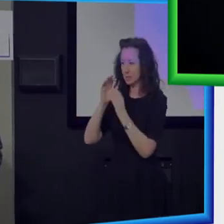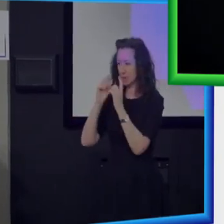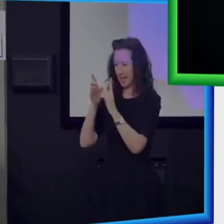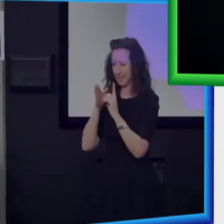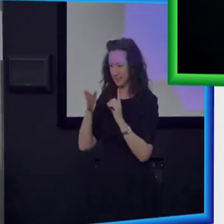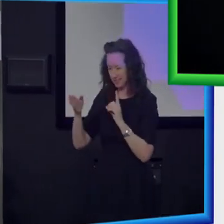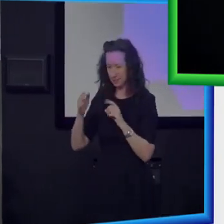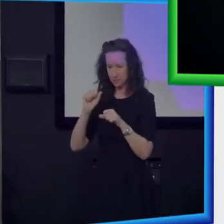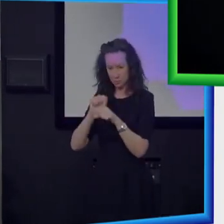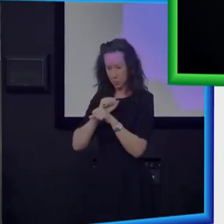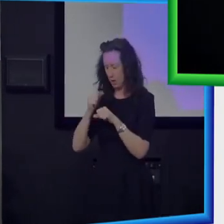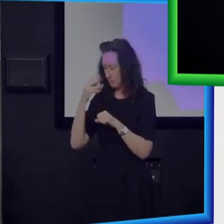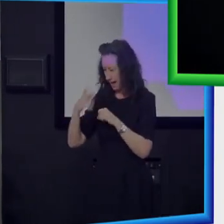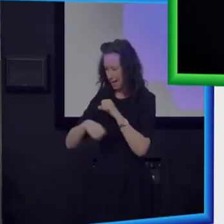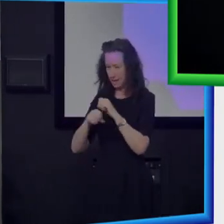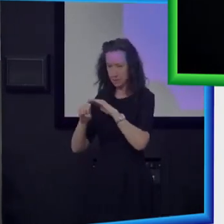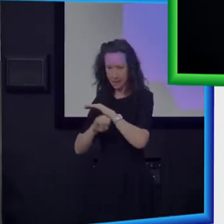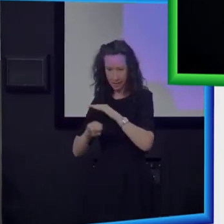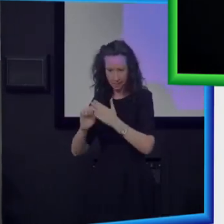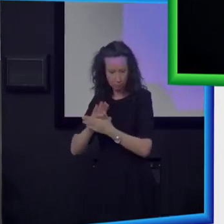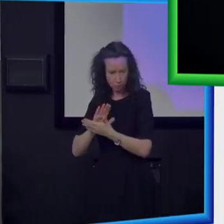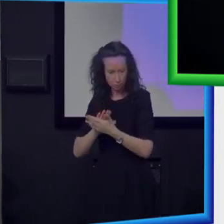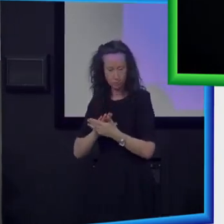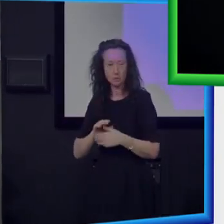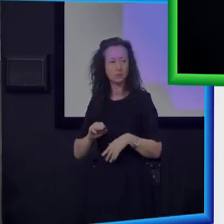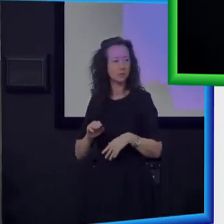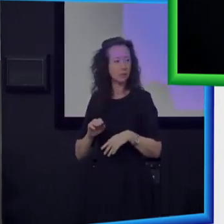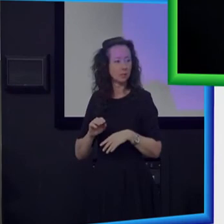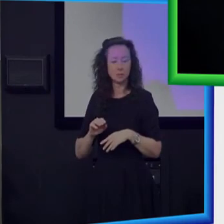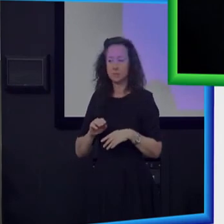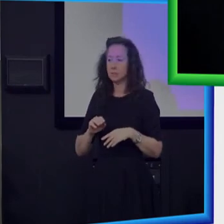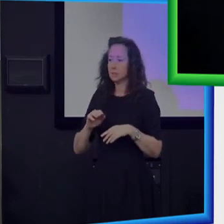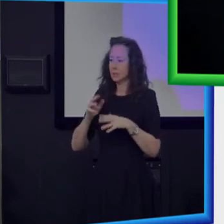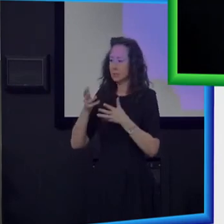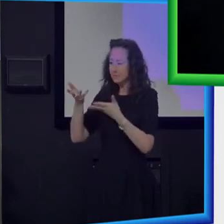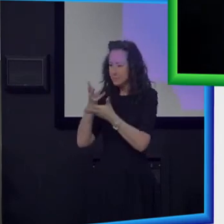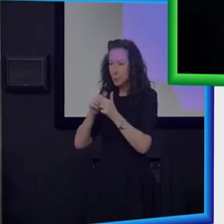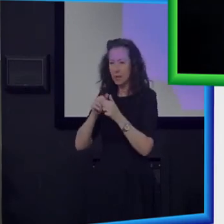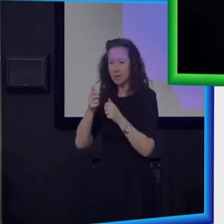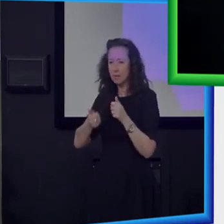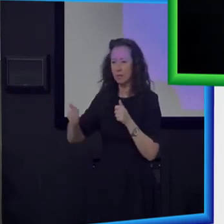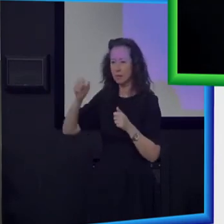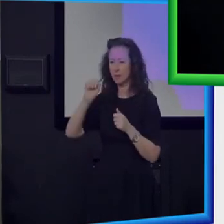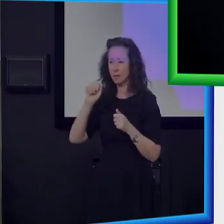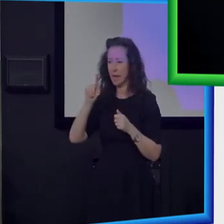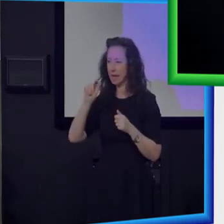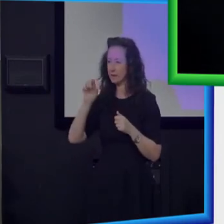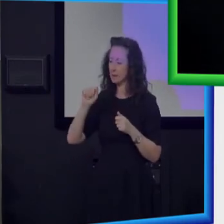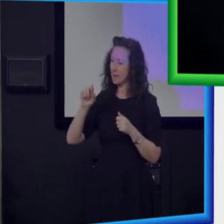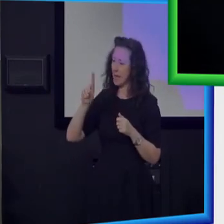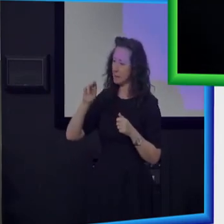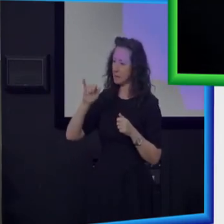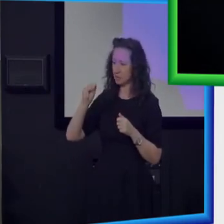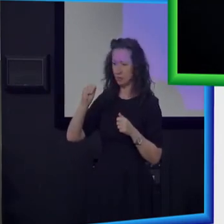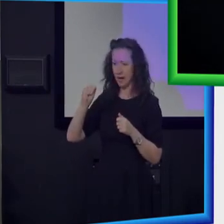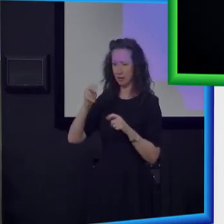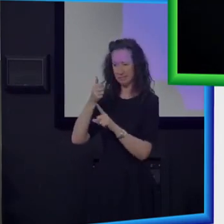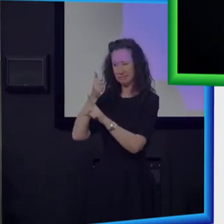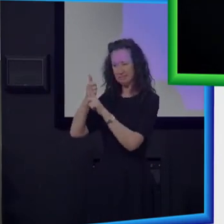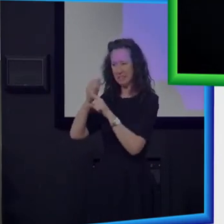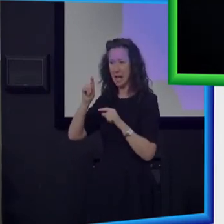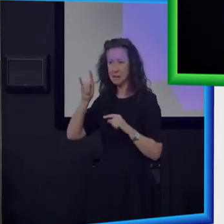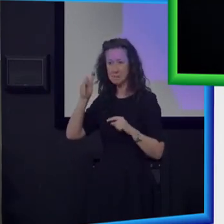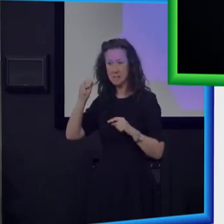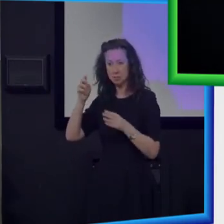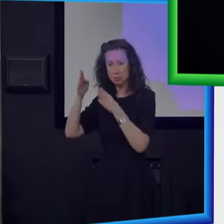years in a elementary school with a administrator who was very convinced